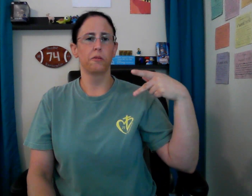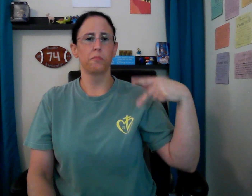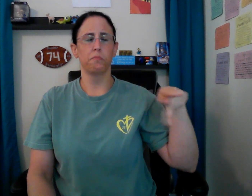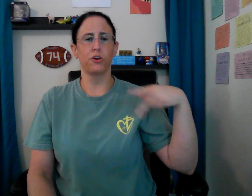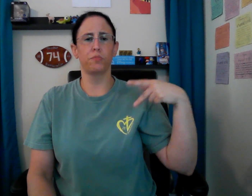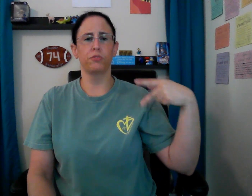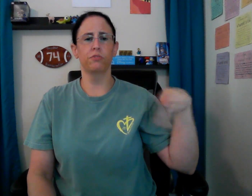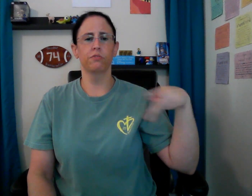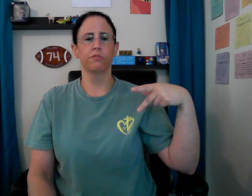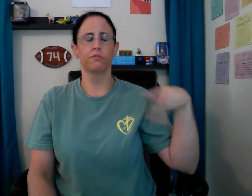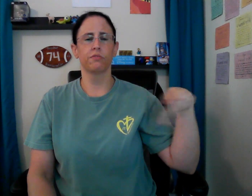purple,